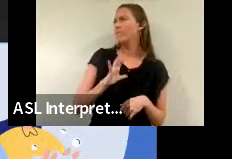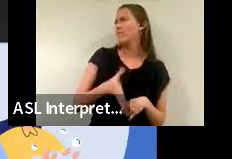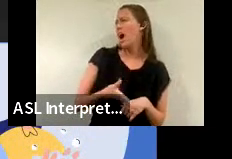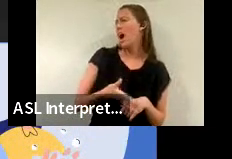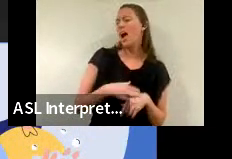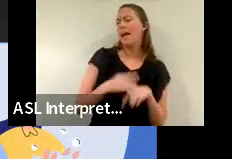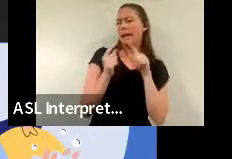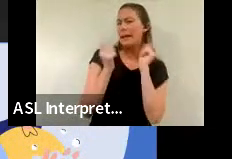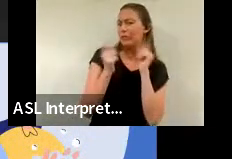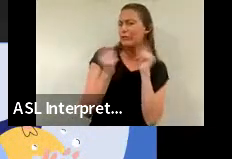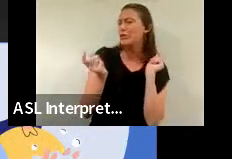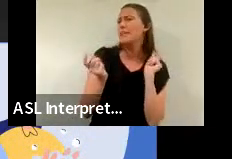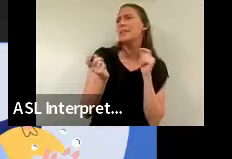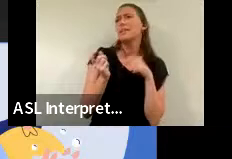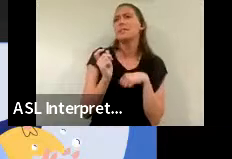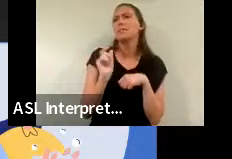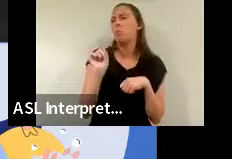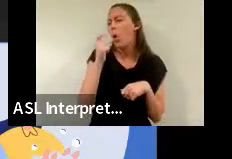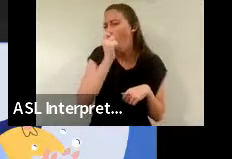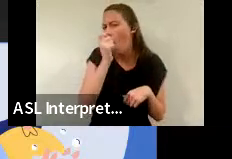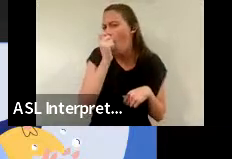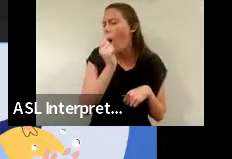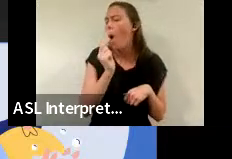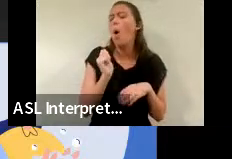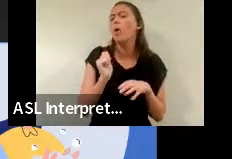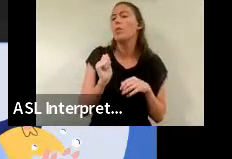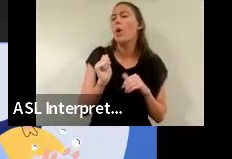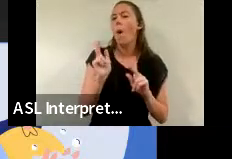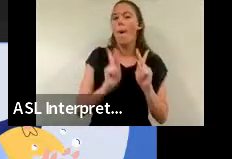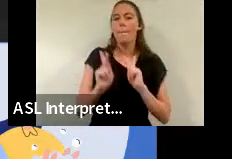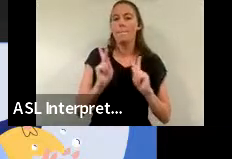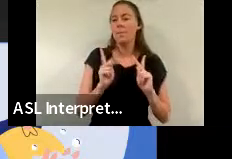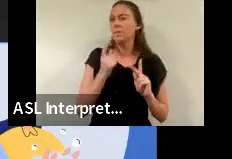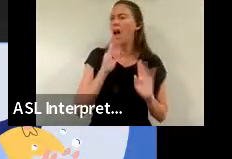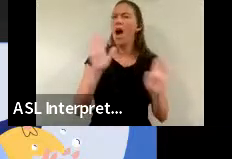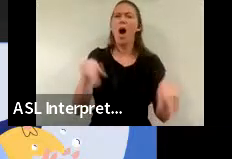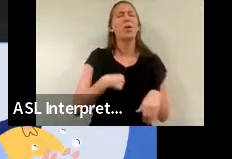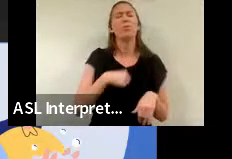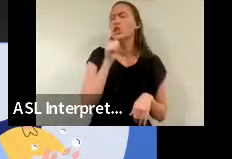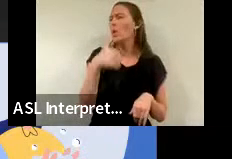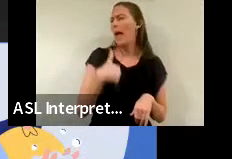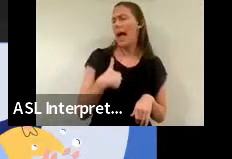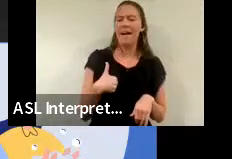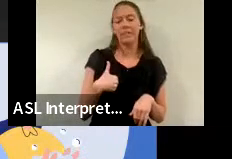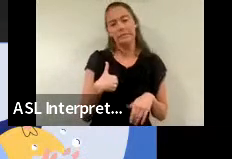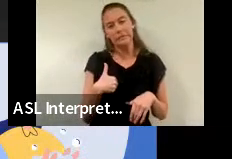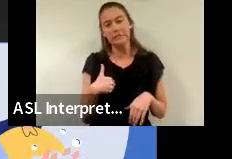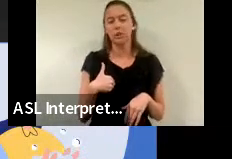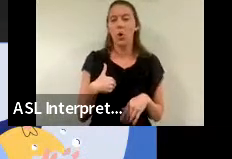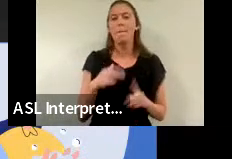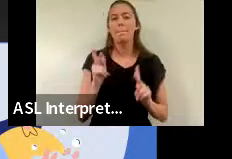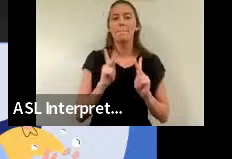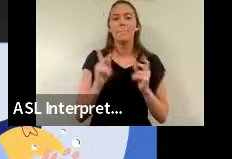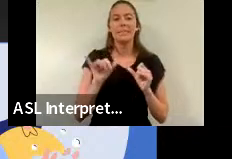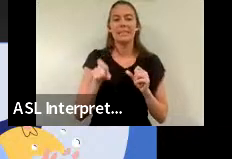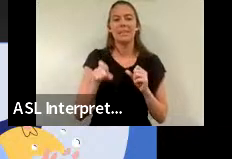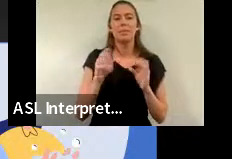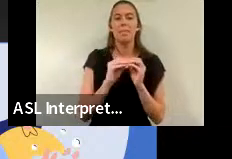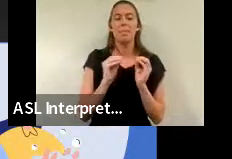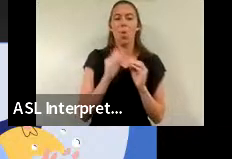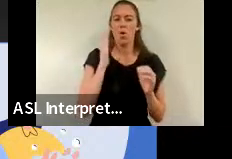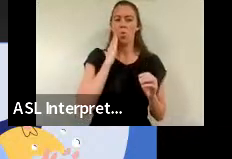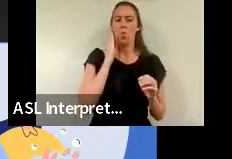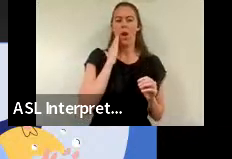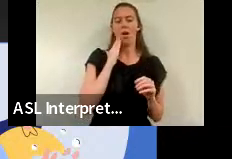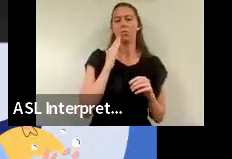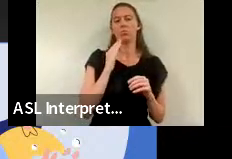not deny that COVID exists. I'm not sure I know what to say from a testing strategy on that one. Some of the other great comments that you